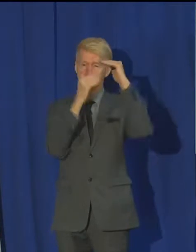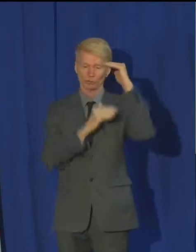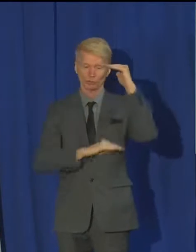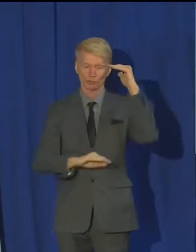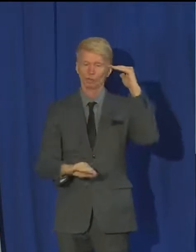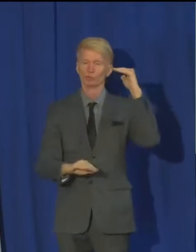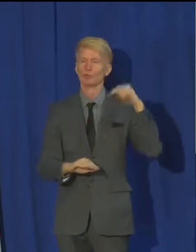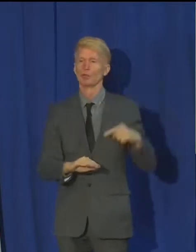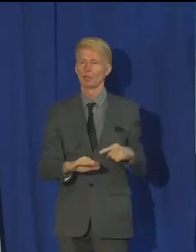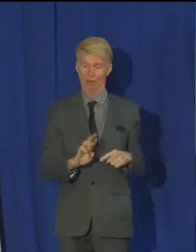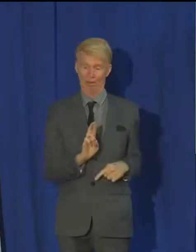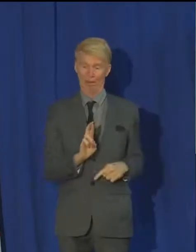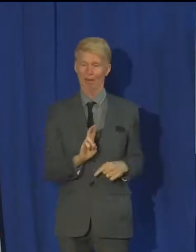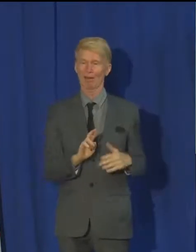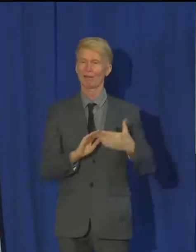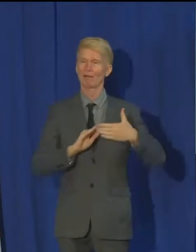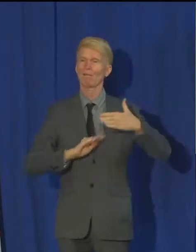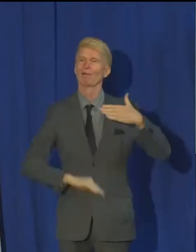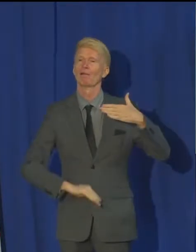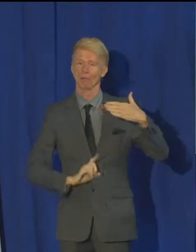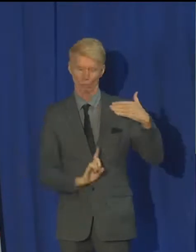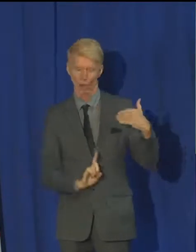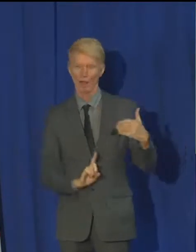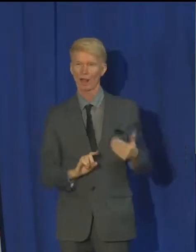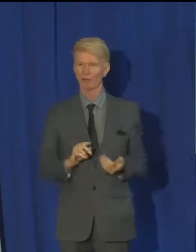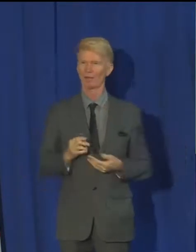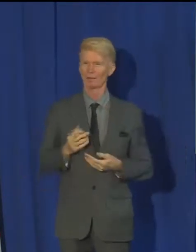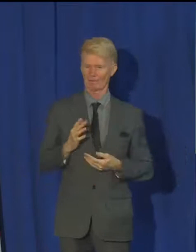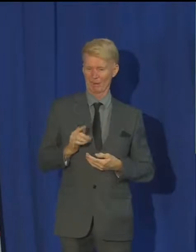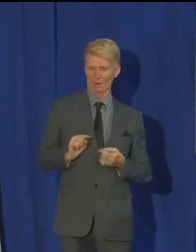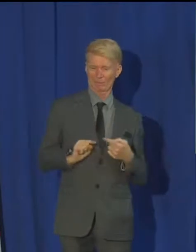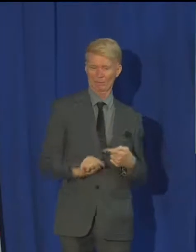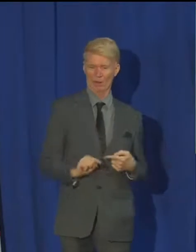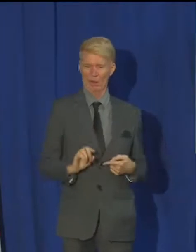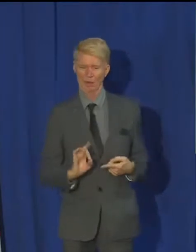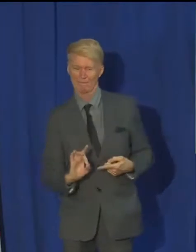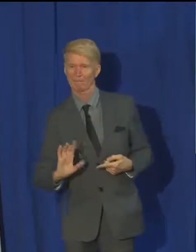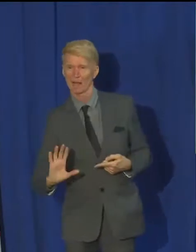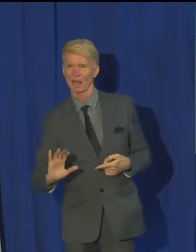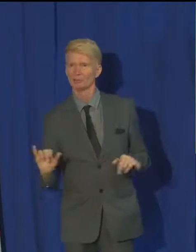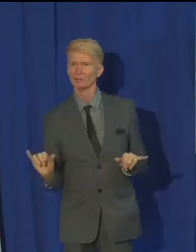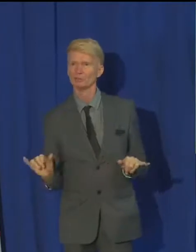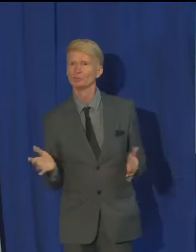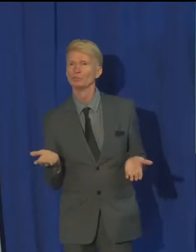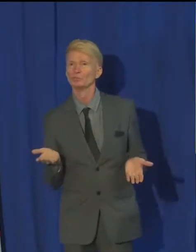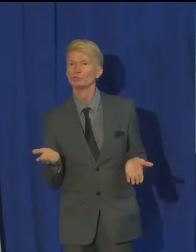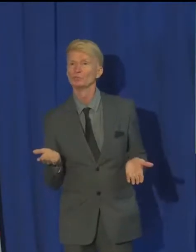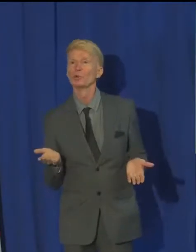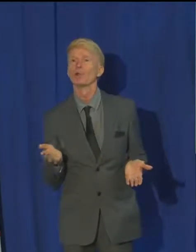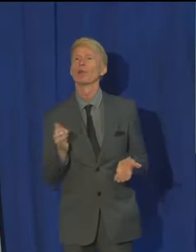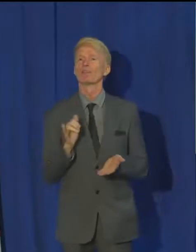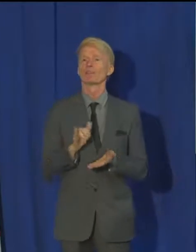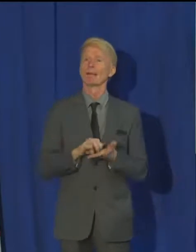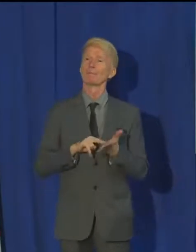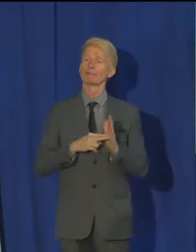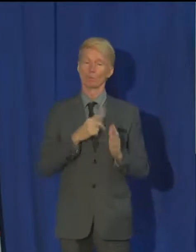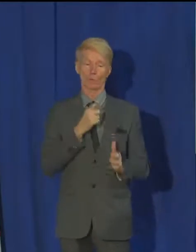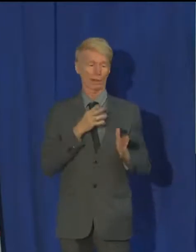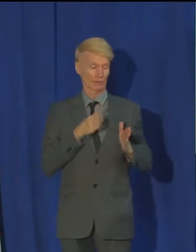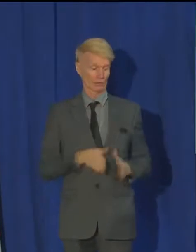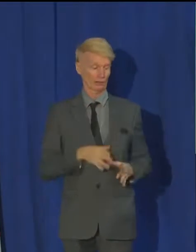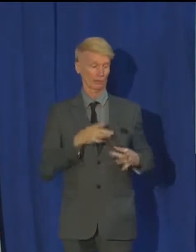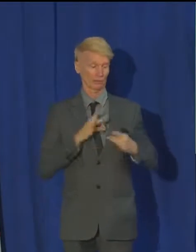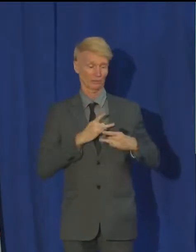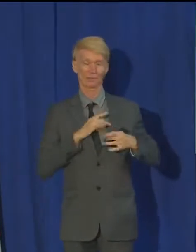R was under 1, as low as 0.85. And that means that each person with COVID-19 was